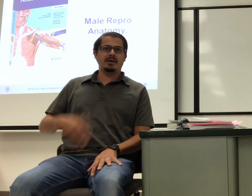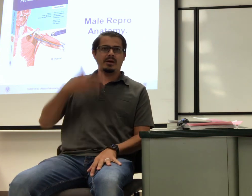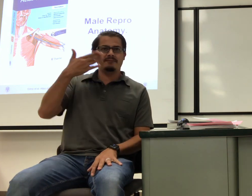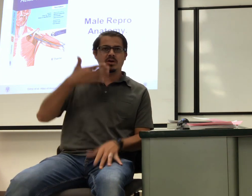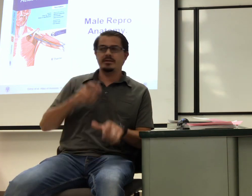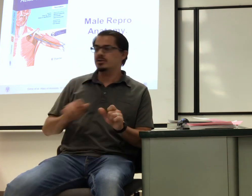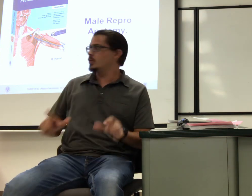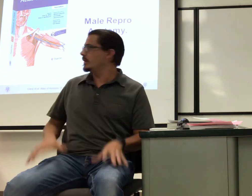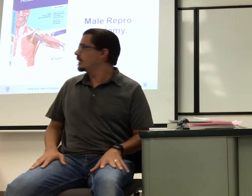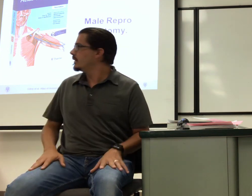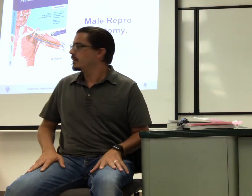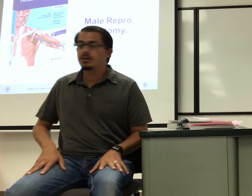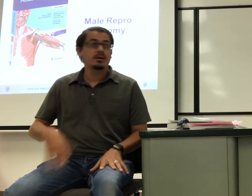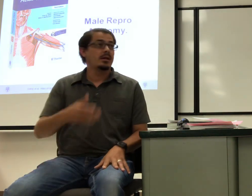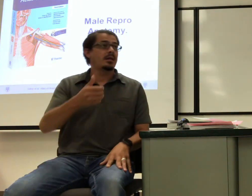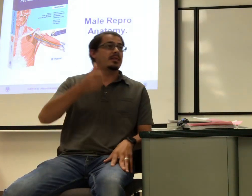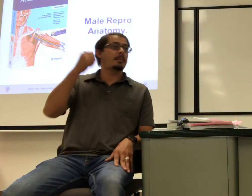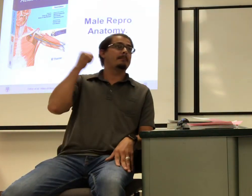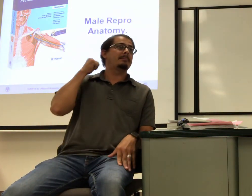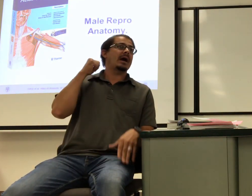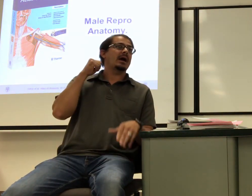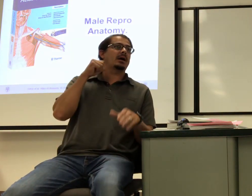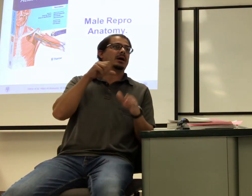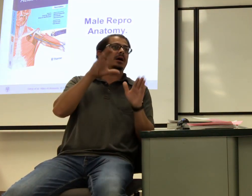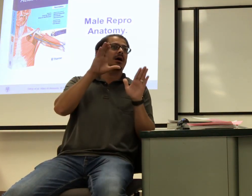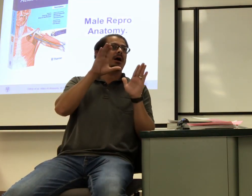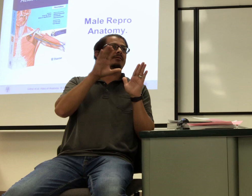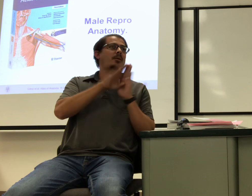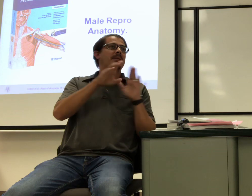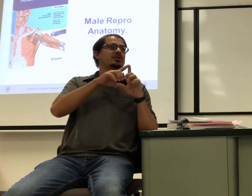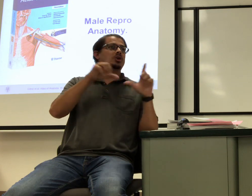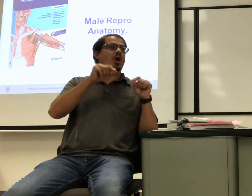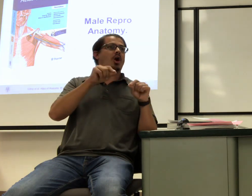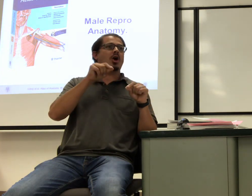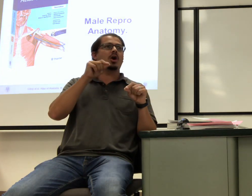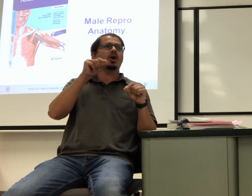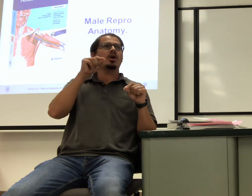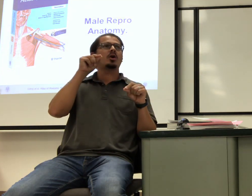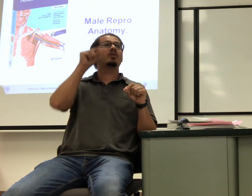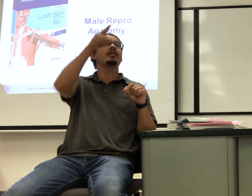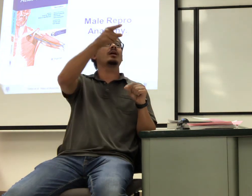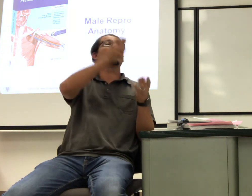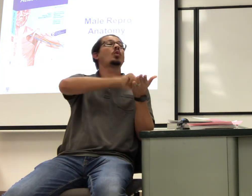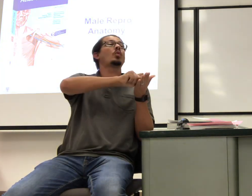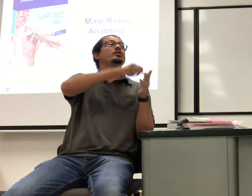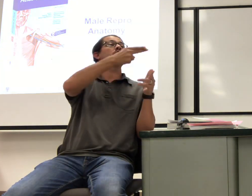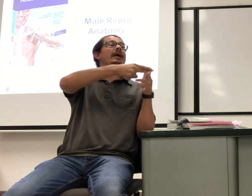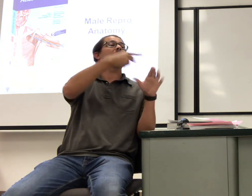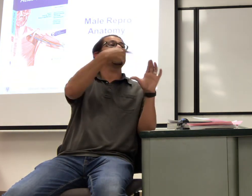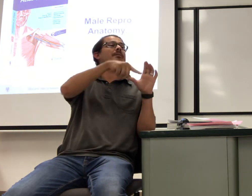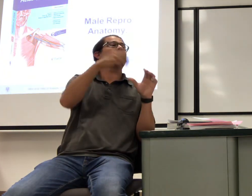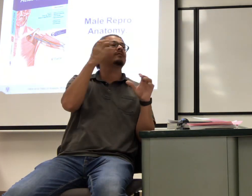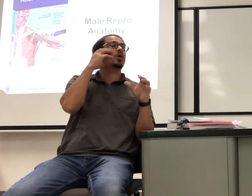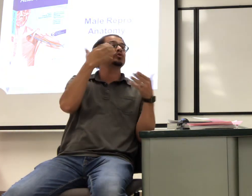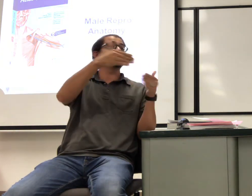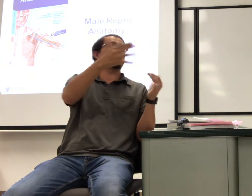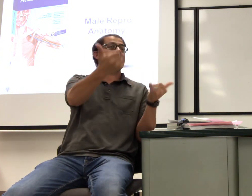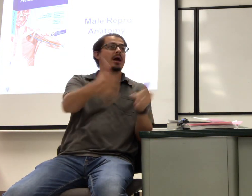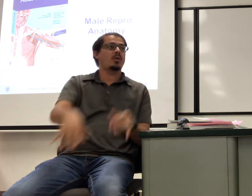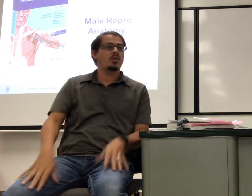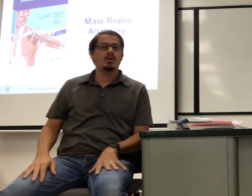On the back of your picture card, or over there, write your name, email, and phone. Let's do that right